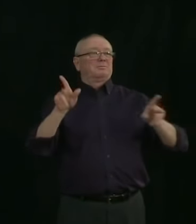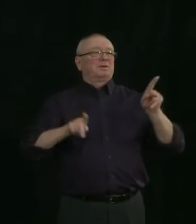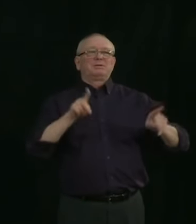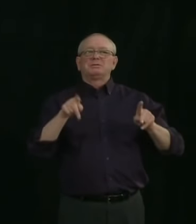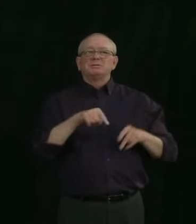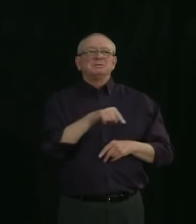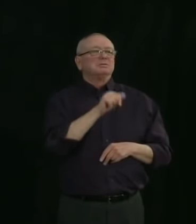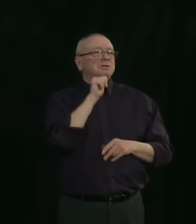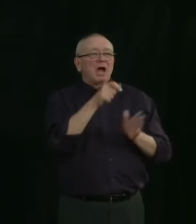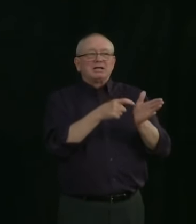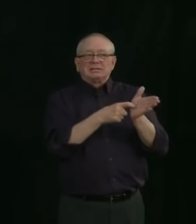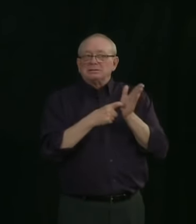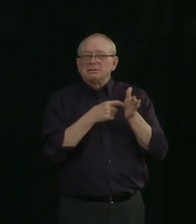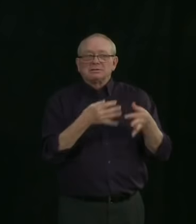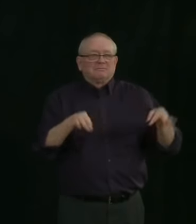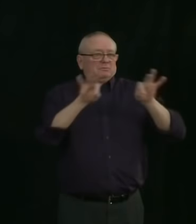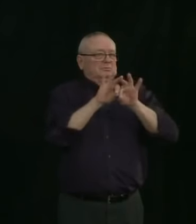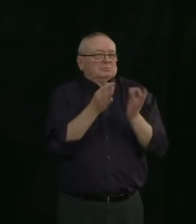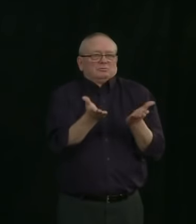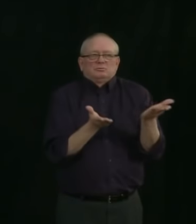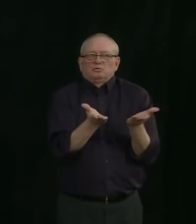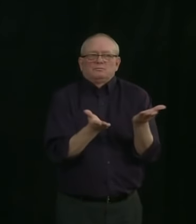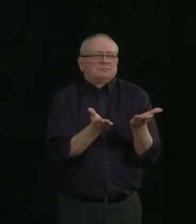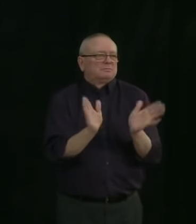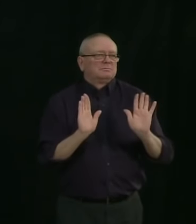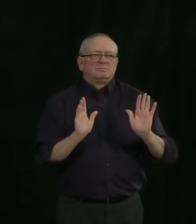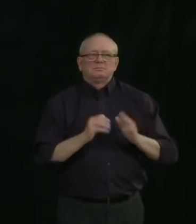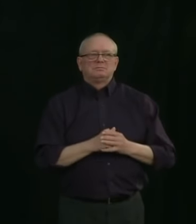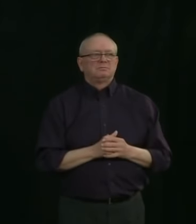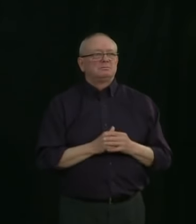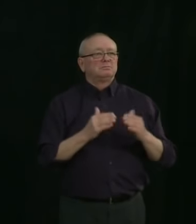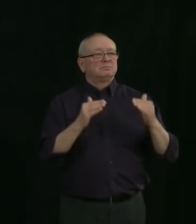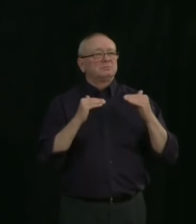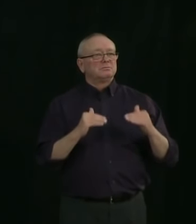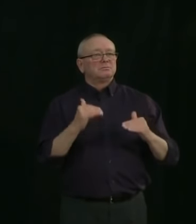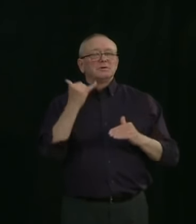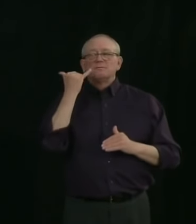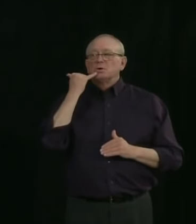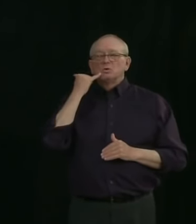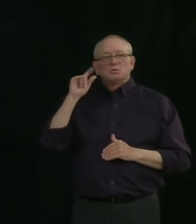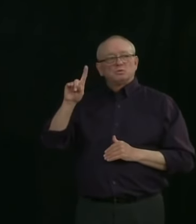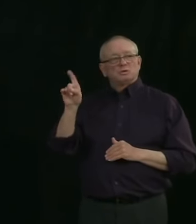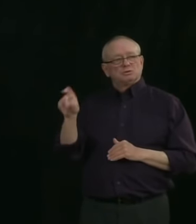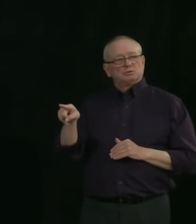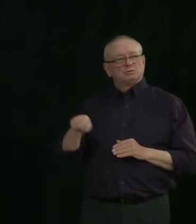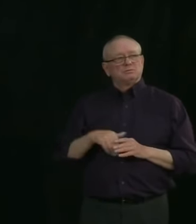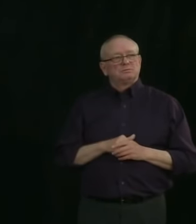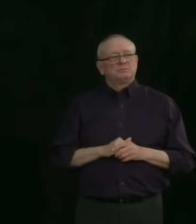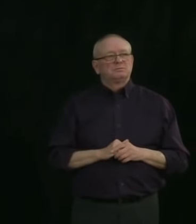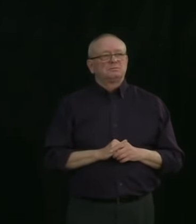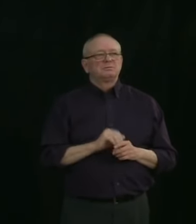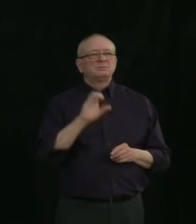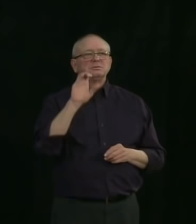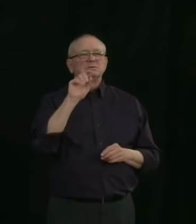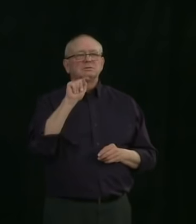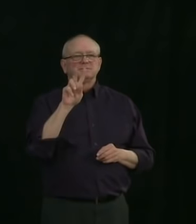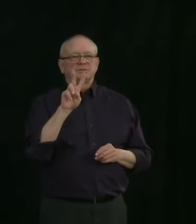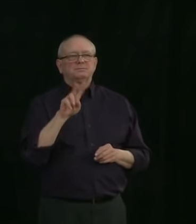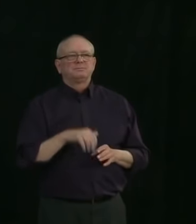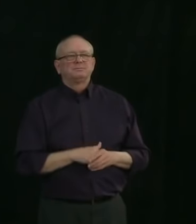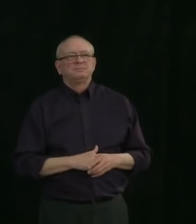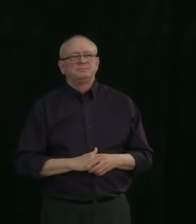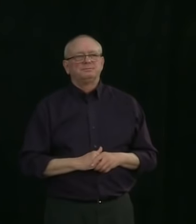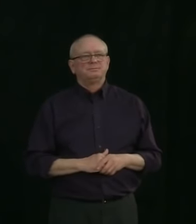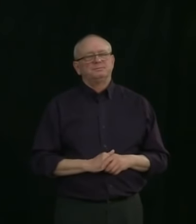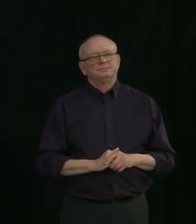now. Operator, could you patch in the next question? Next is Kevin Nimick with CTV. Go ahead, Kevin. Hi, Dr. Hinshaw. I'm